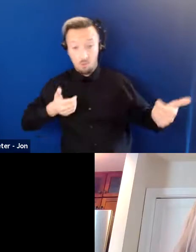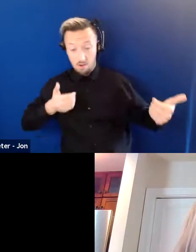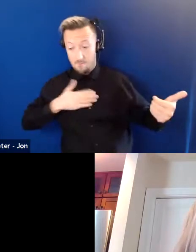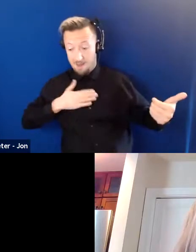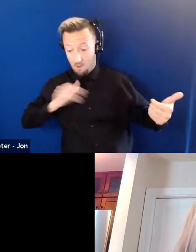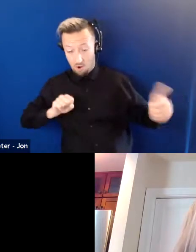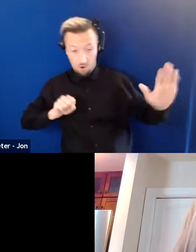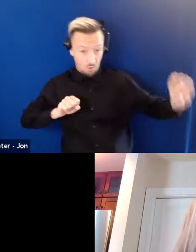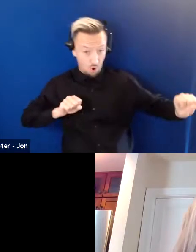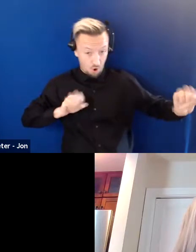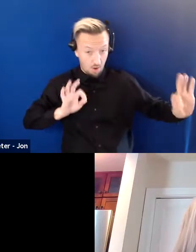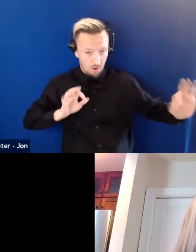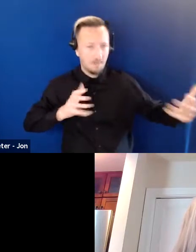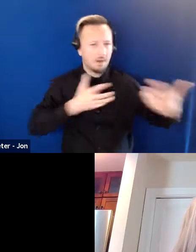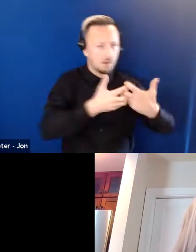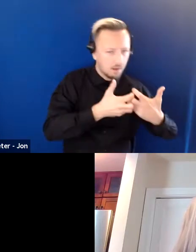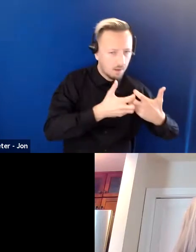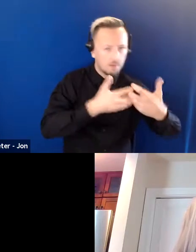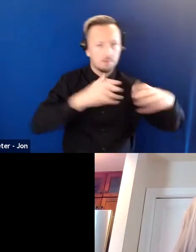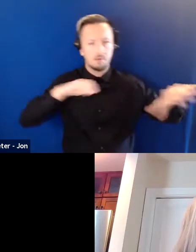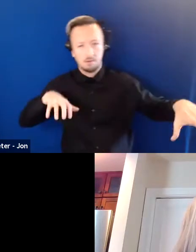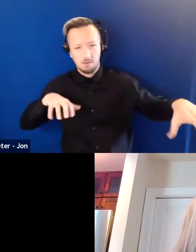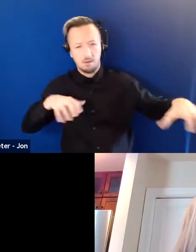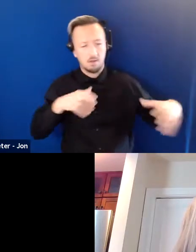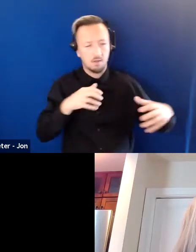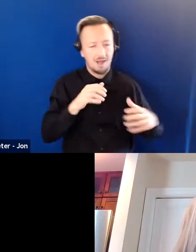that disability voice.